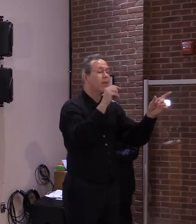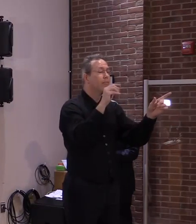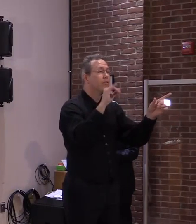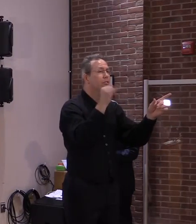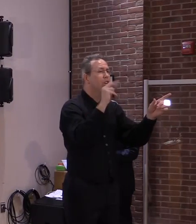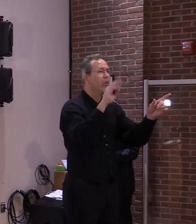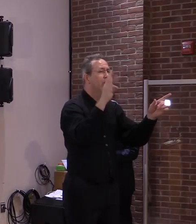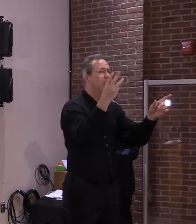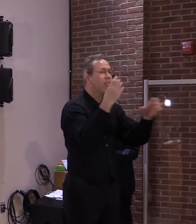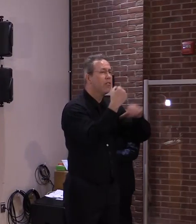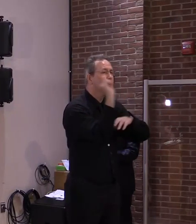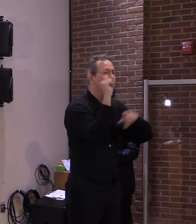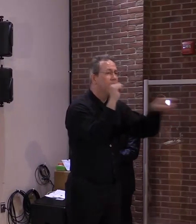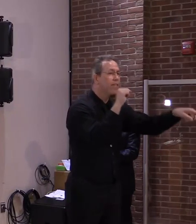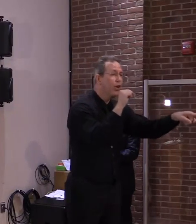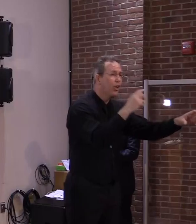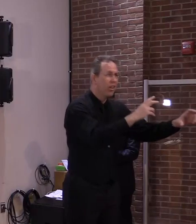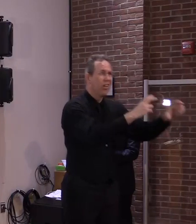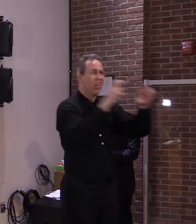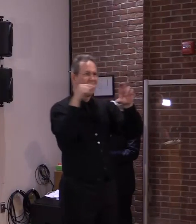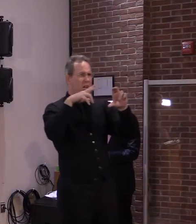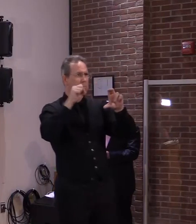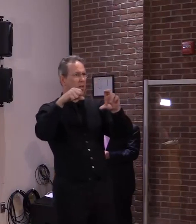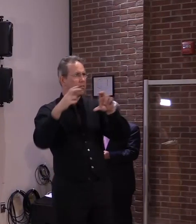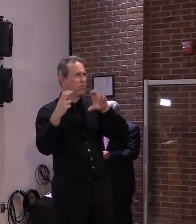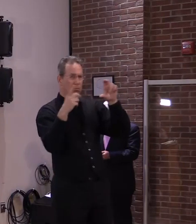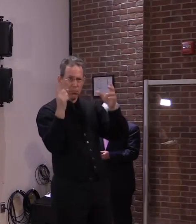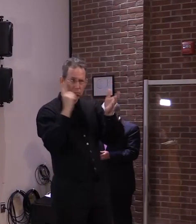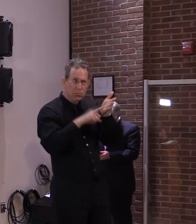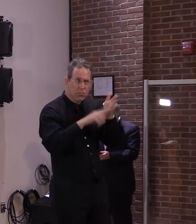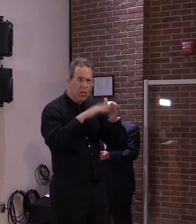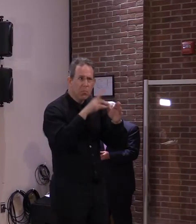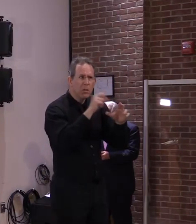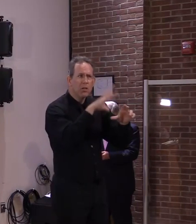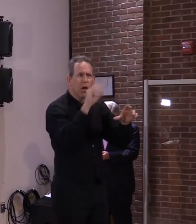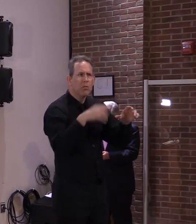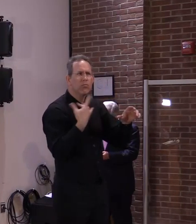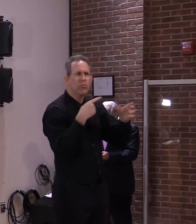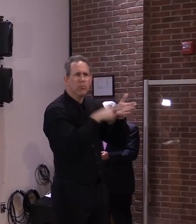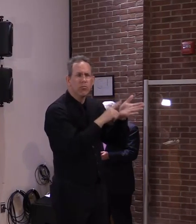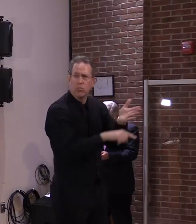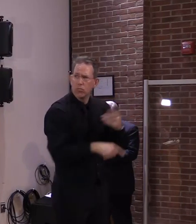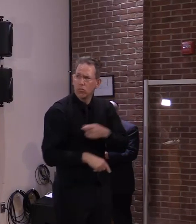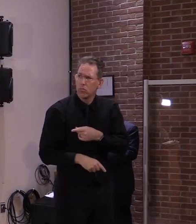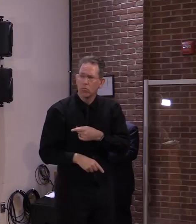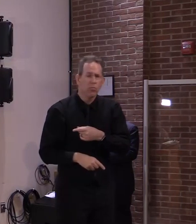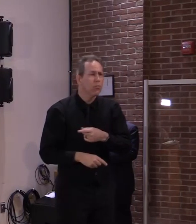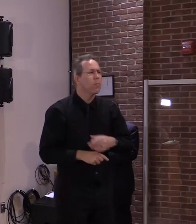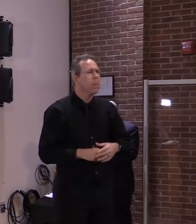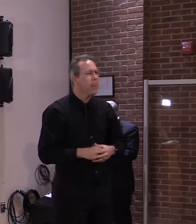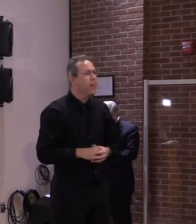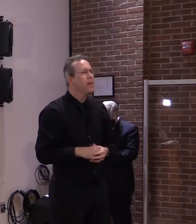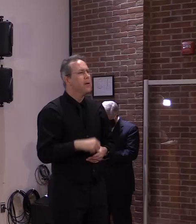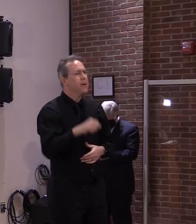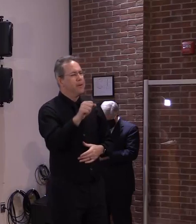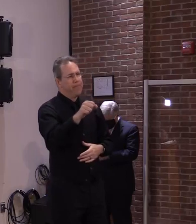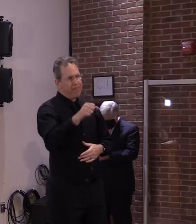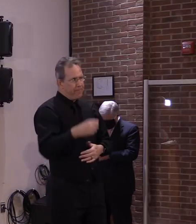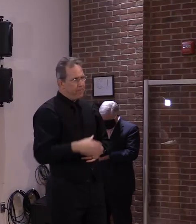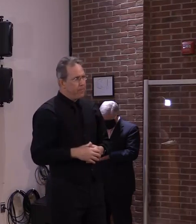but because you're assuming everyone who's listening to this understands what we're talking about, I'll just say that there is a bus company